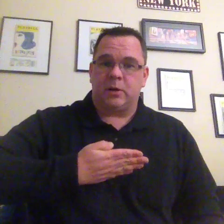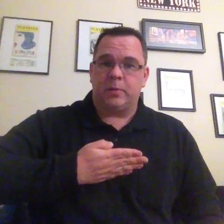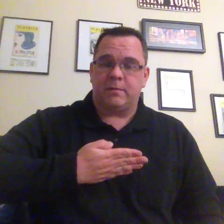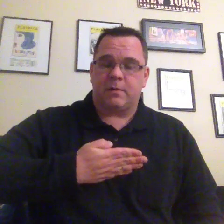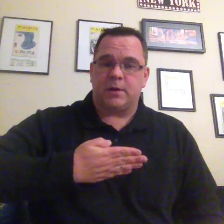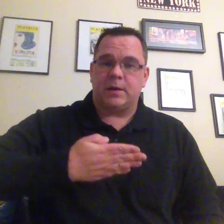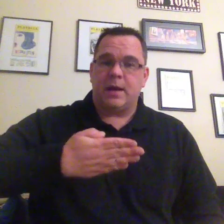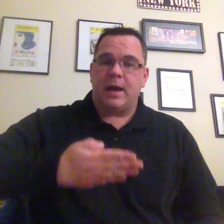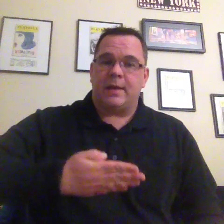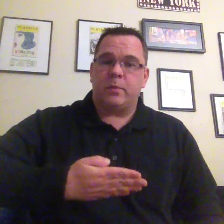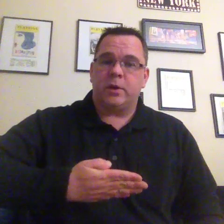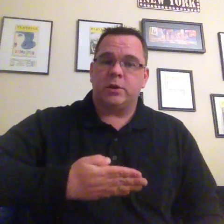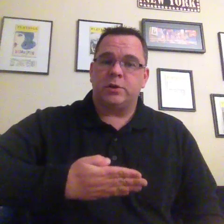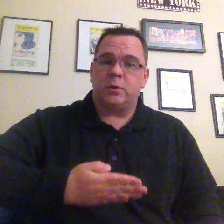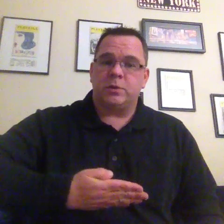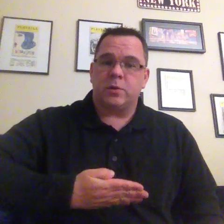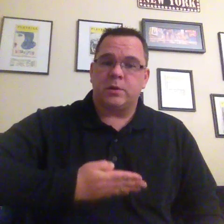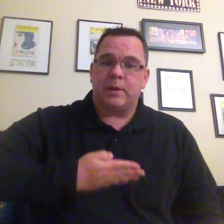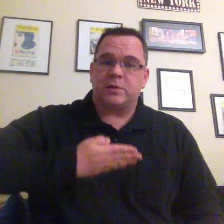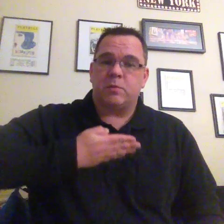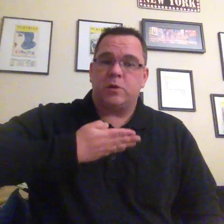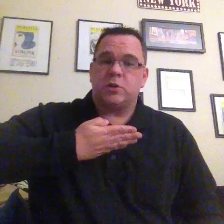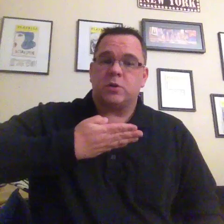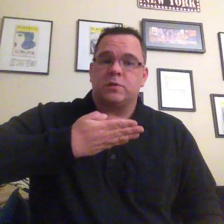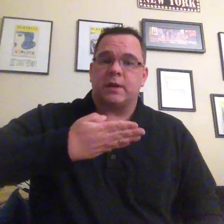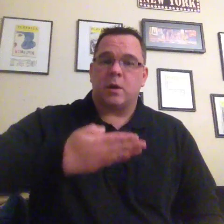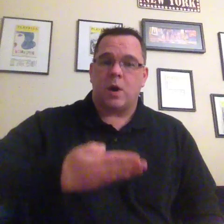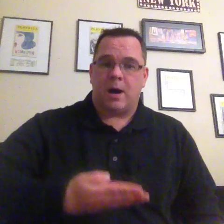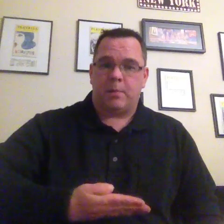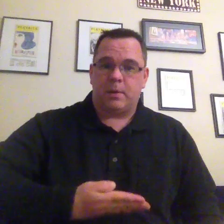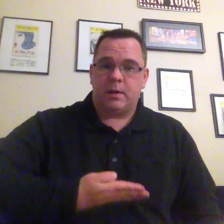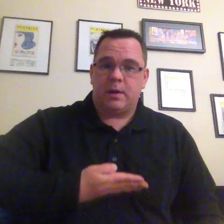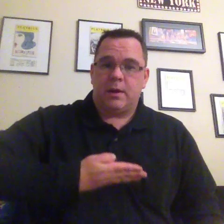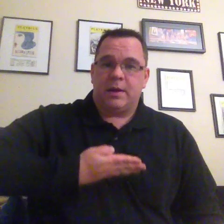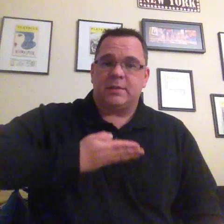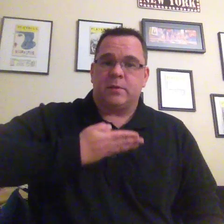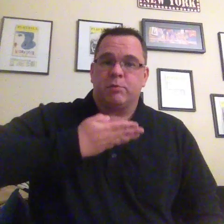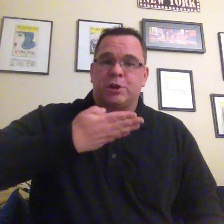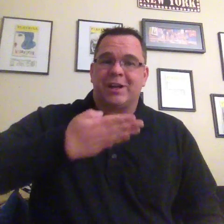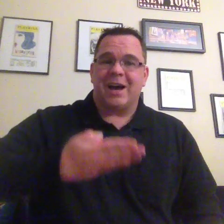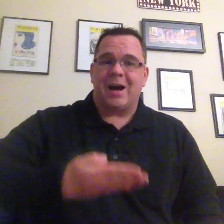bit in front, and then what you're going to do is you're going to make small circles that go up, as if you're brushing